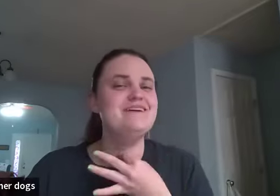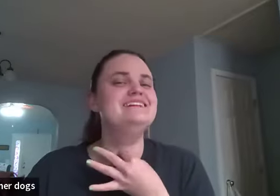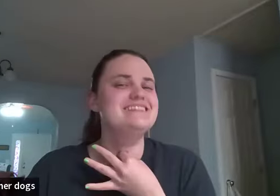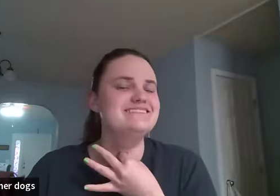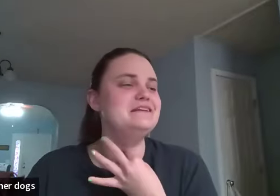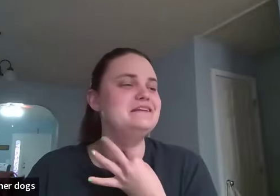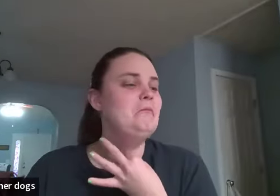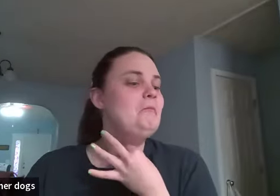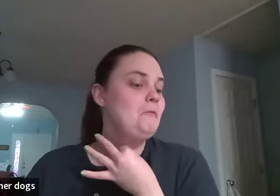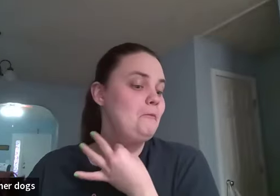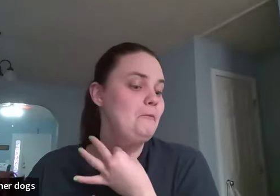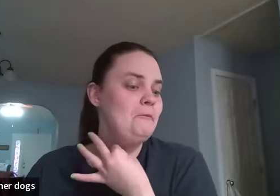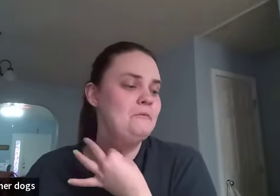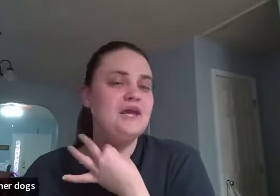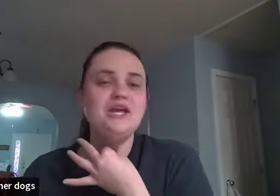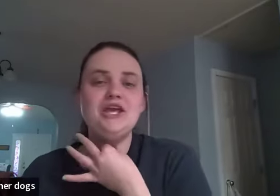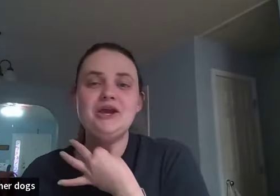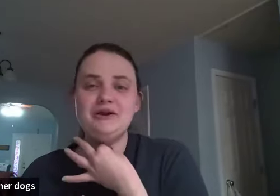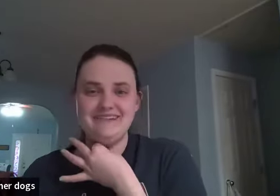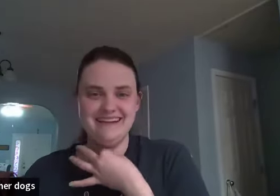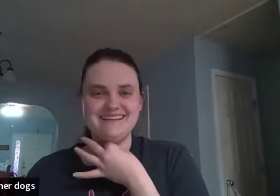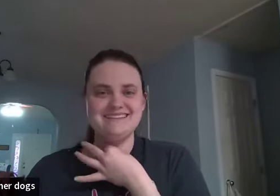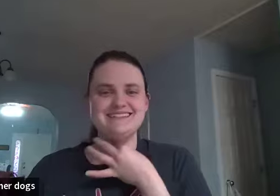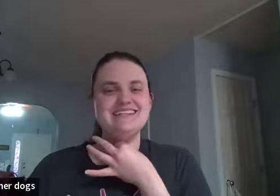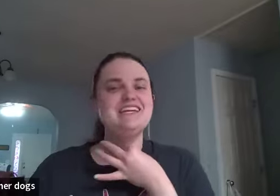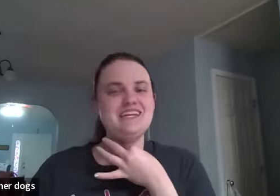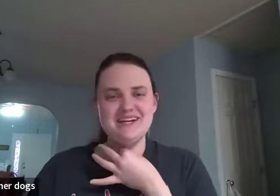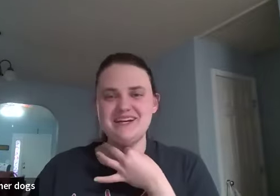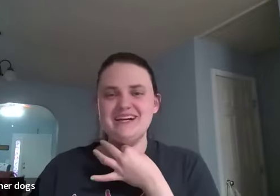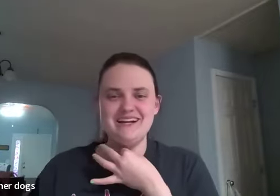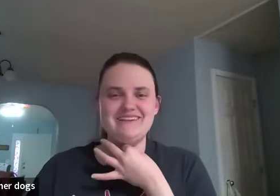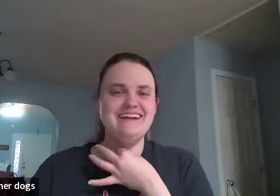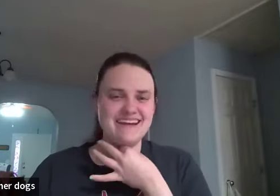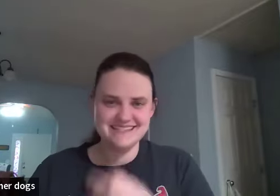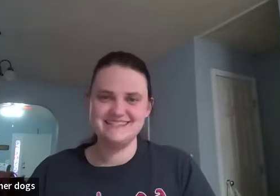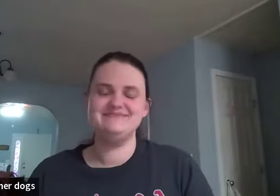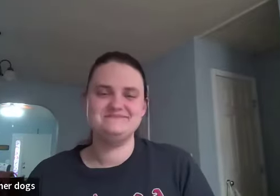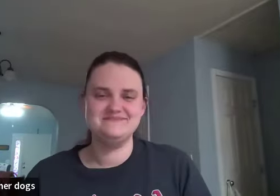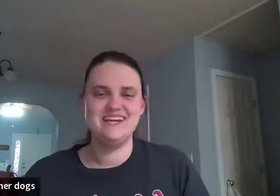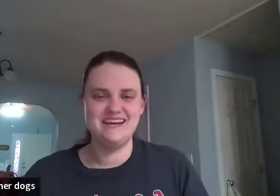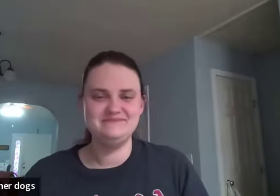where I tilt it like, hmm, curious, curious. Okay.